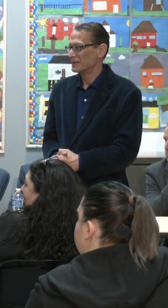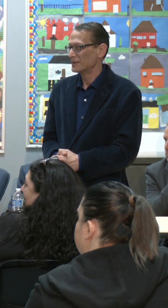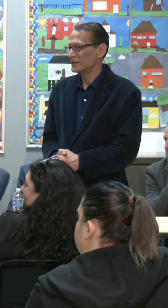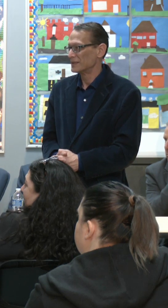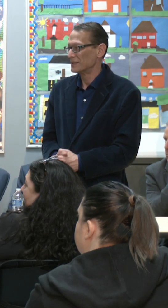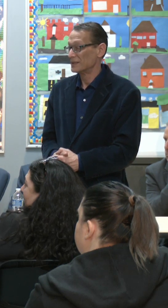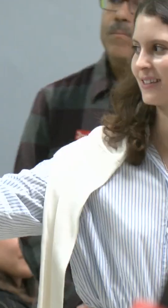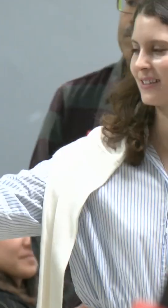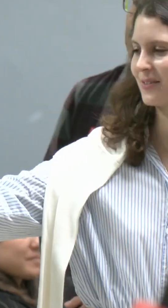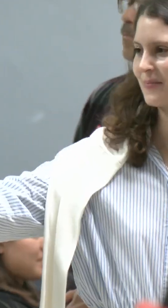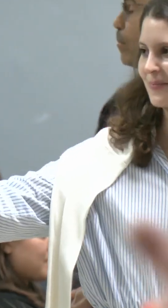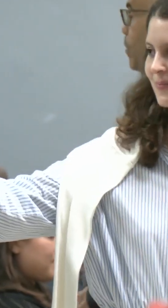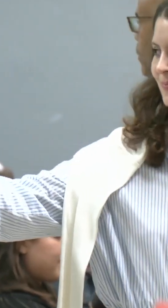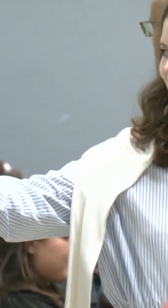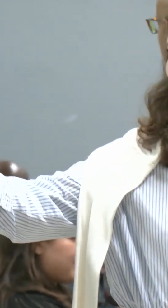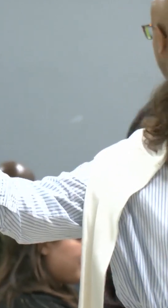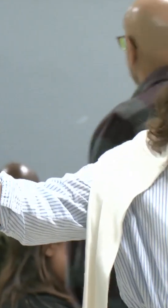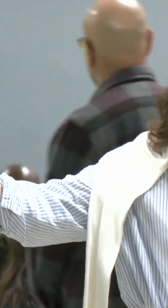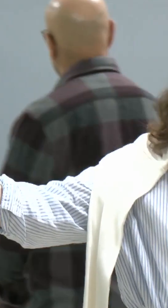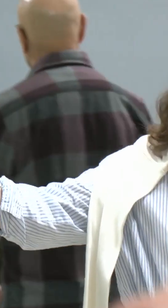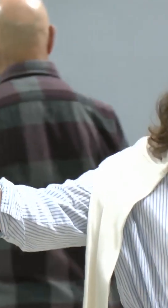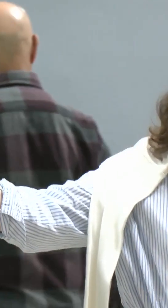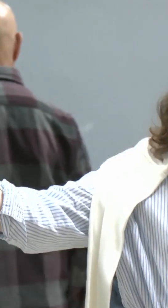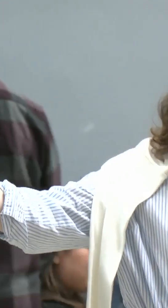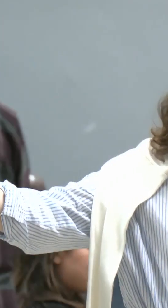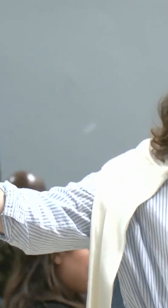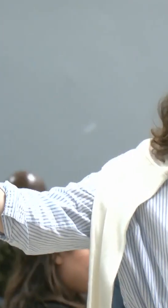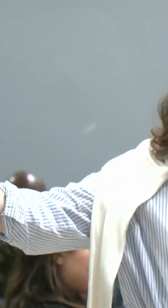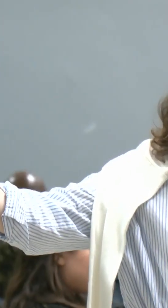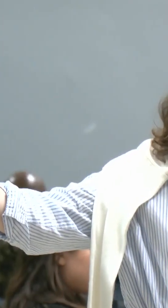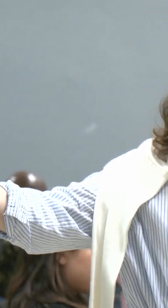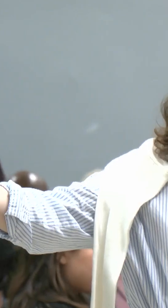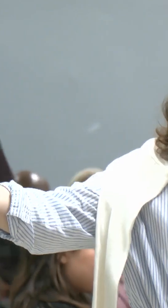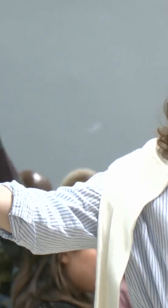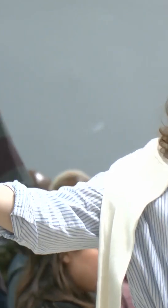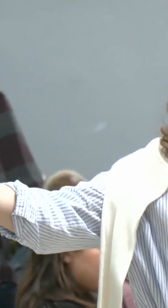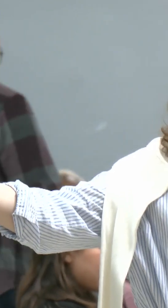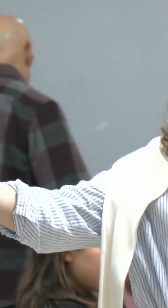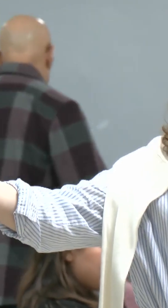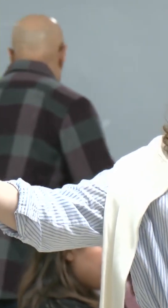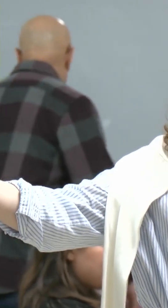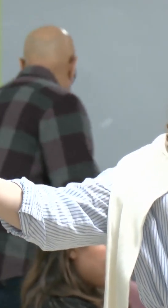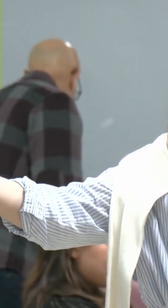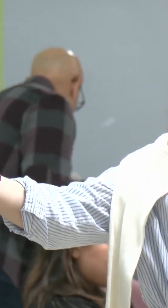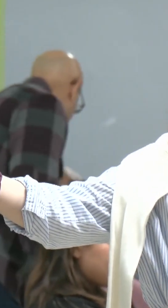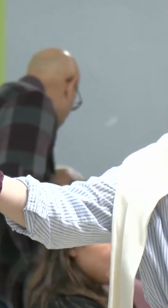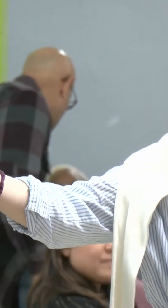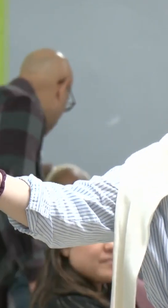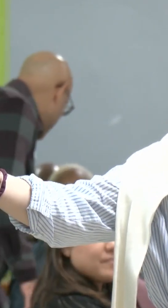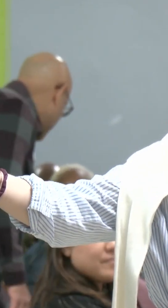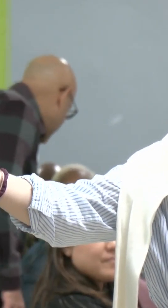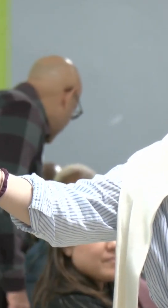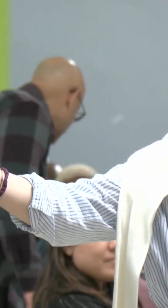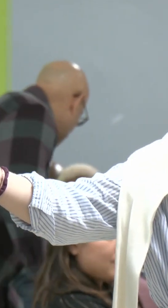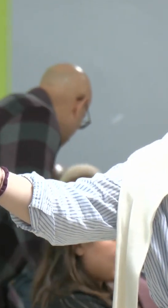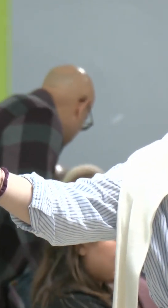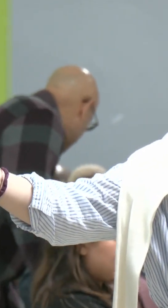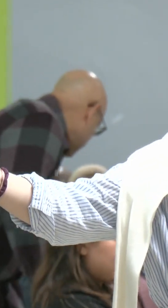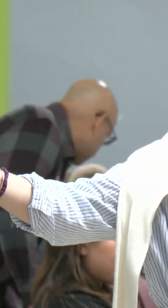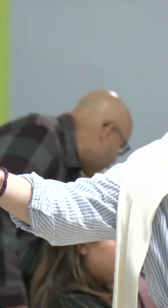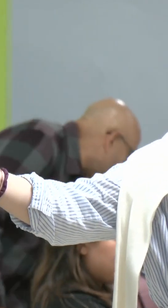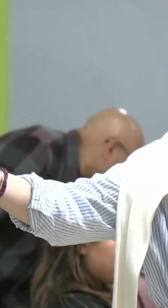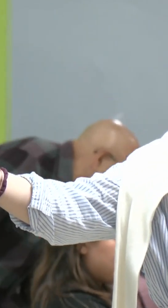here today to schedule appointments for free lead screenings for families and children. So Yes. make sure you stop